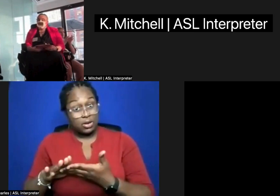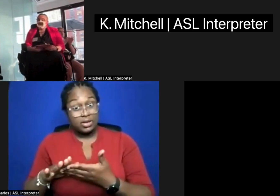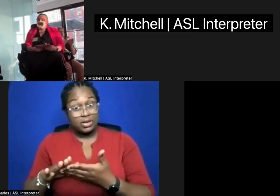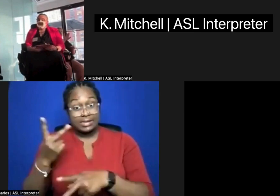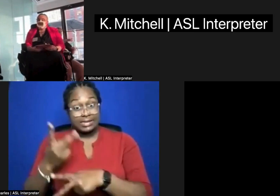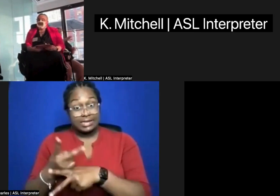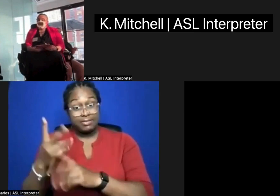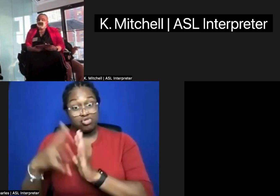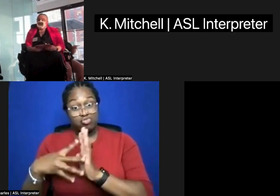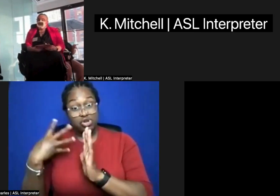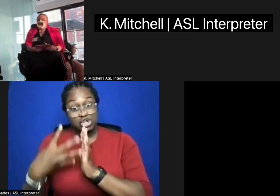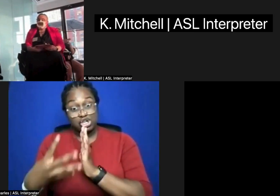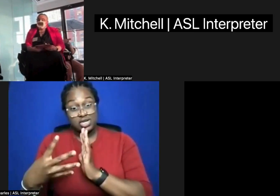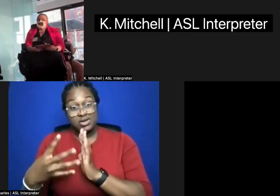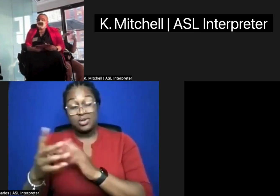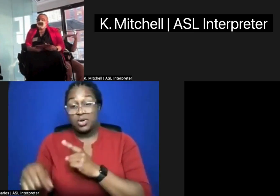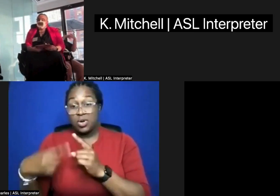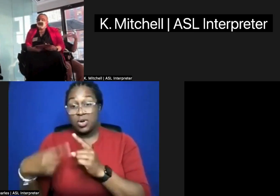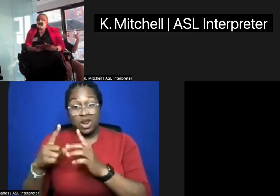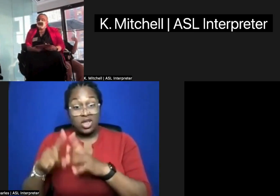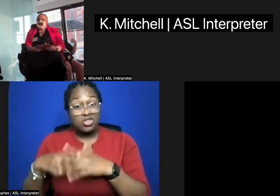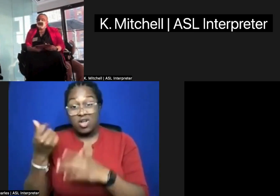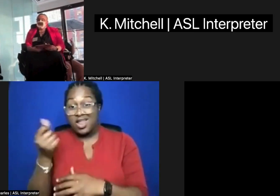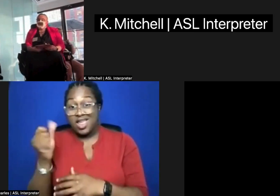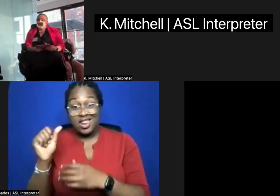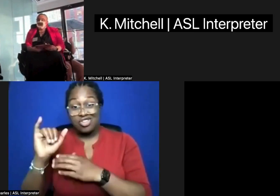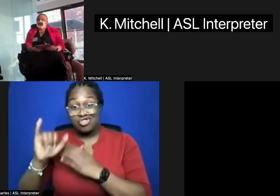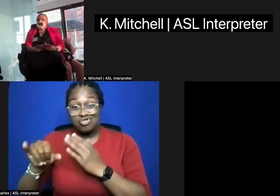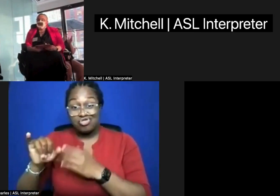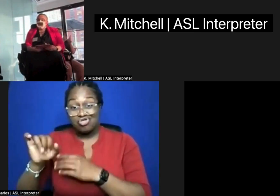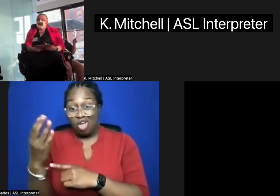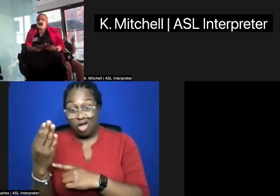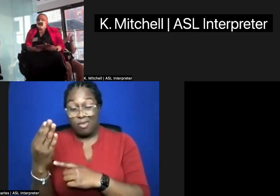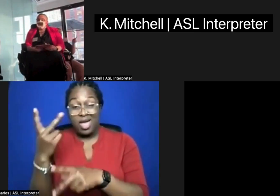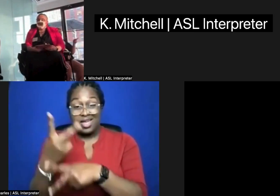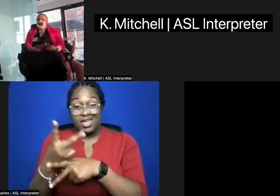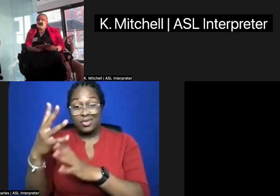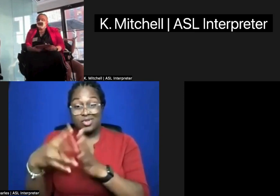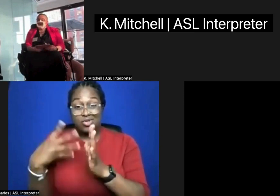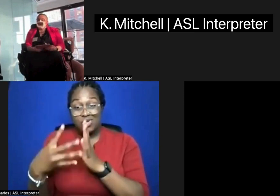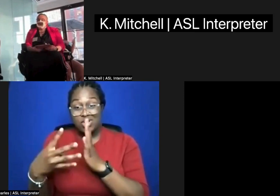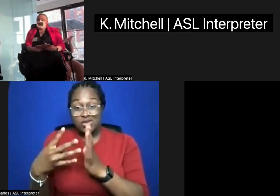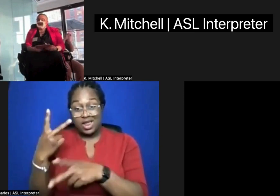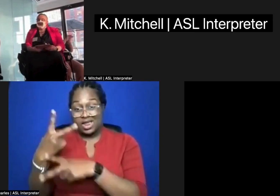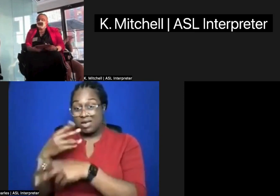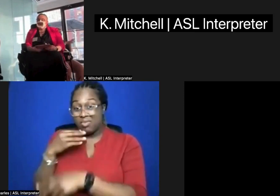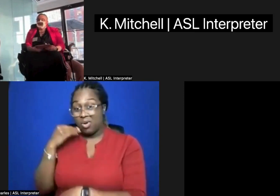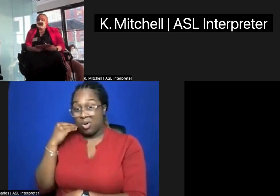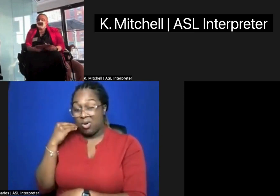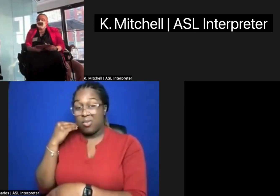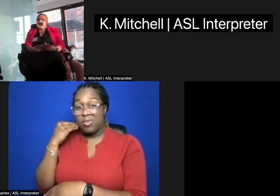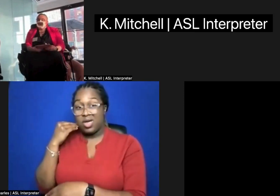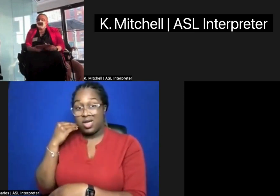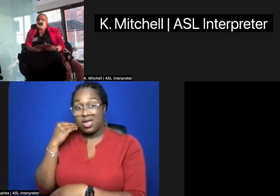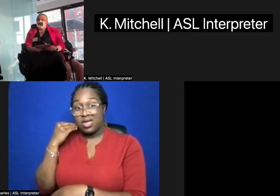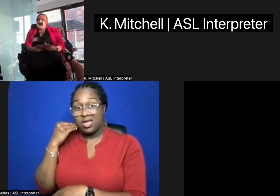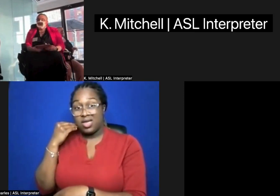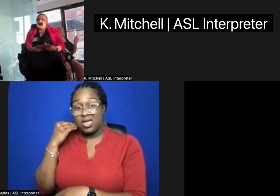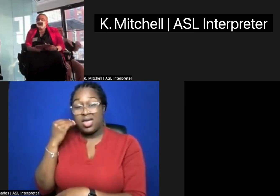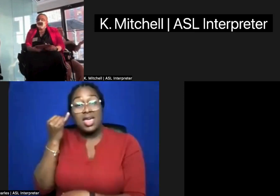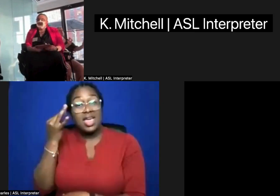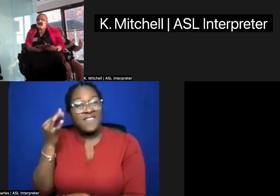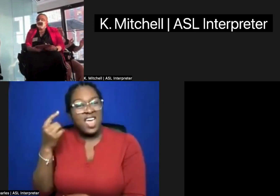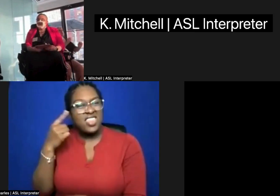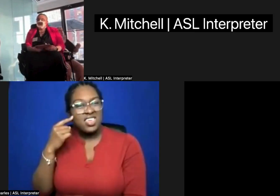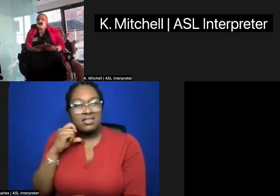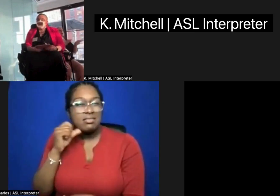I do that, like, as soon as I start an position, I have a spreadsheet that I have at home, and even if I don't think it's even that important,